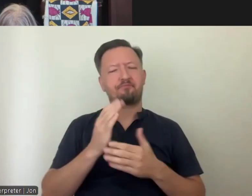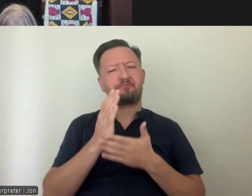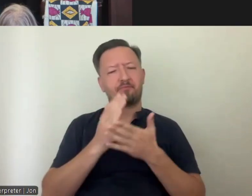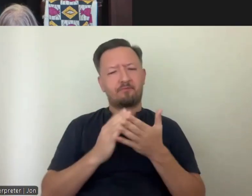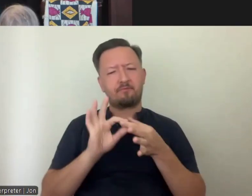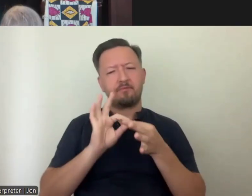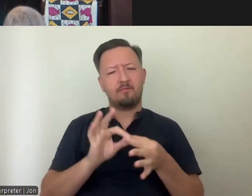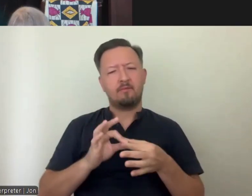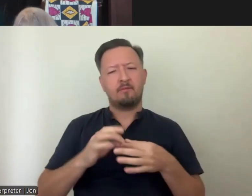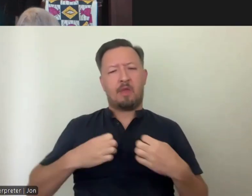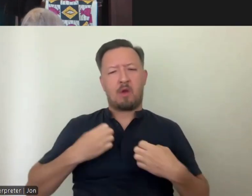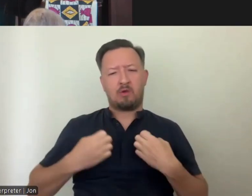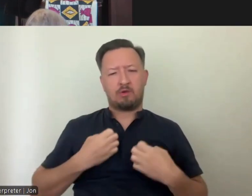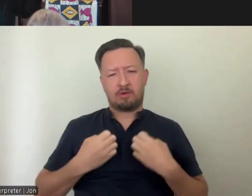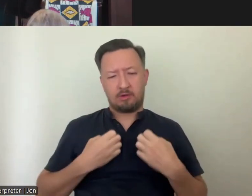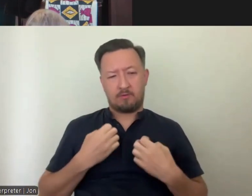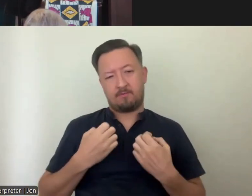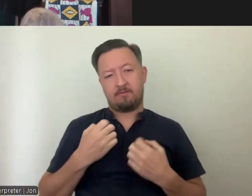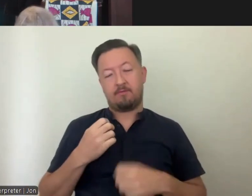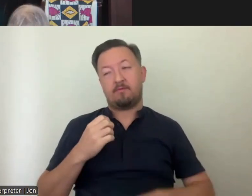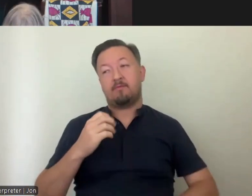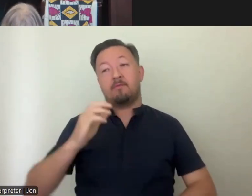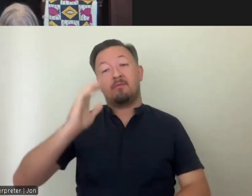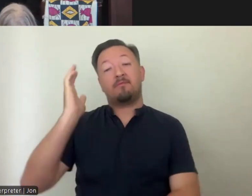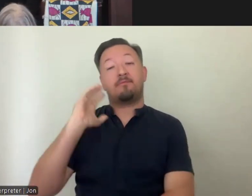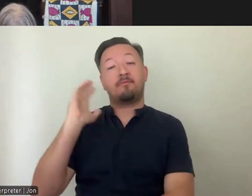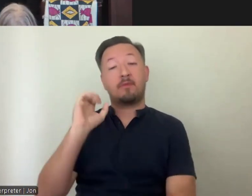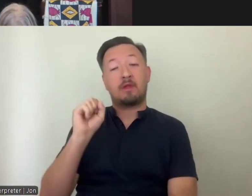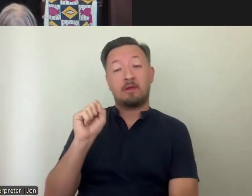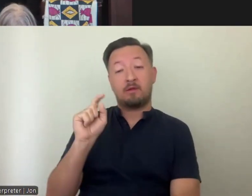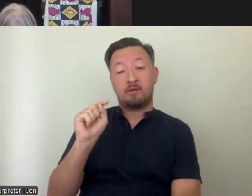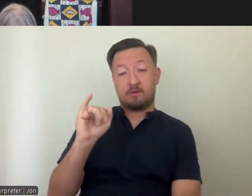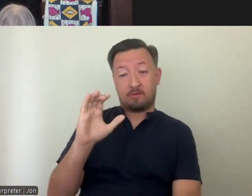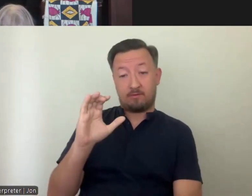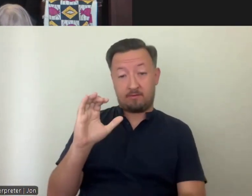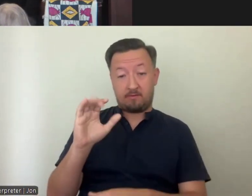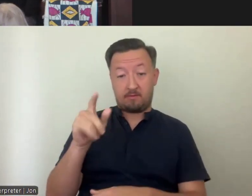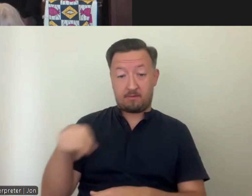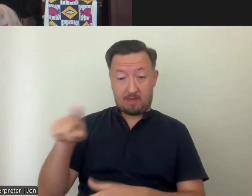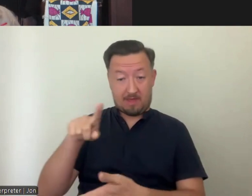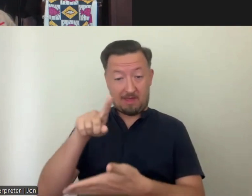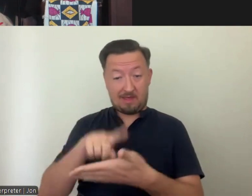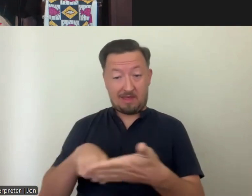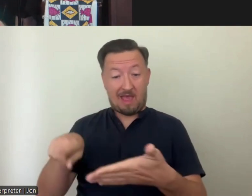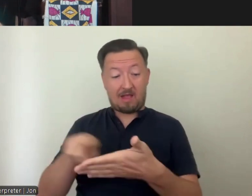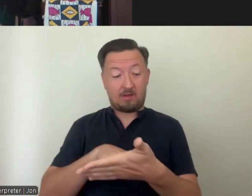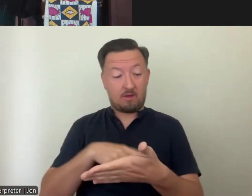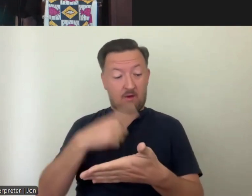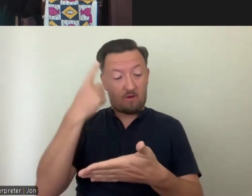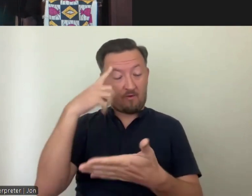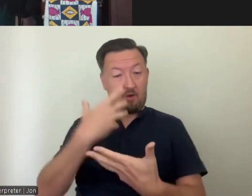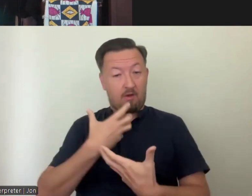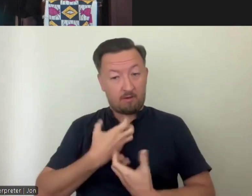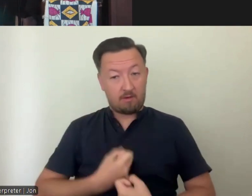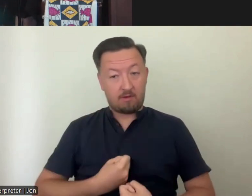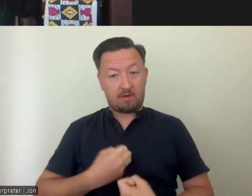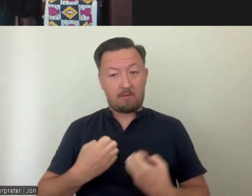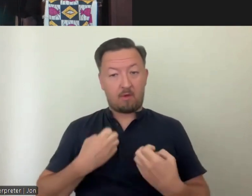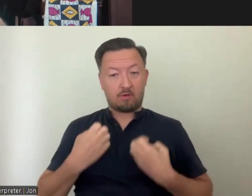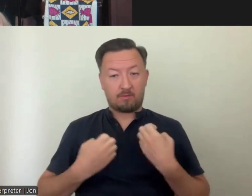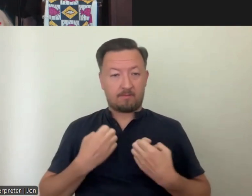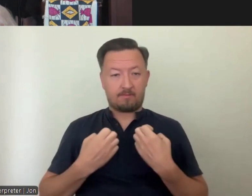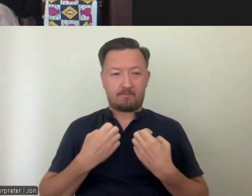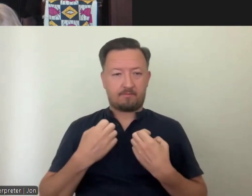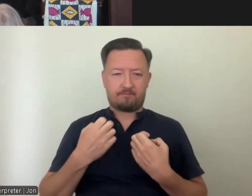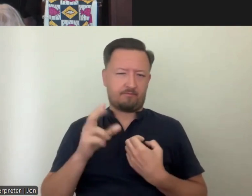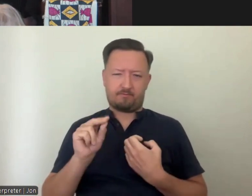the Stoics, they did not counsel to suppress emotion, which incidentally, it's impossible. You can't. Any